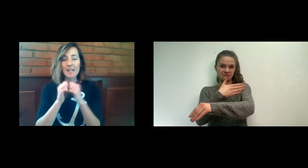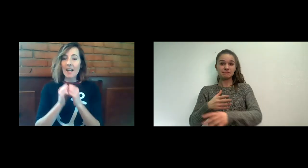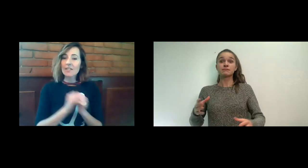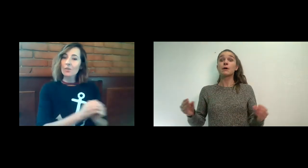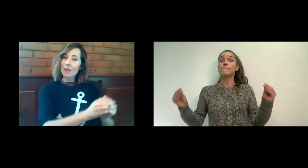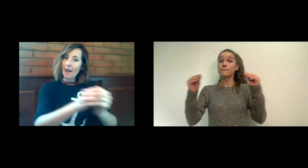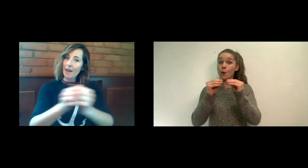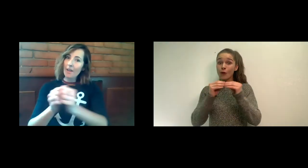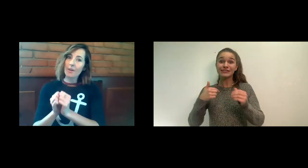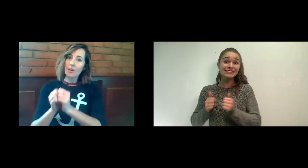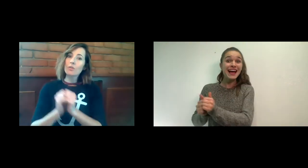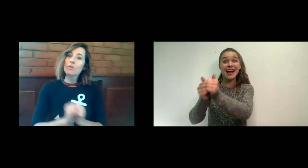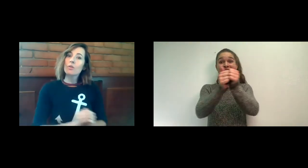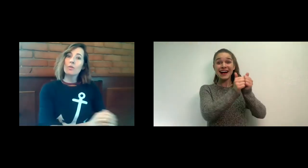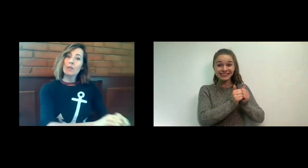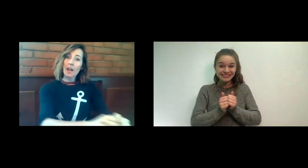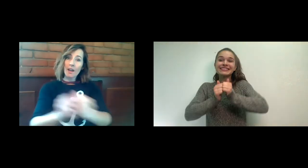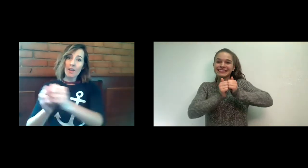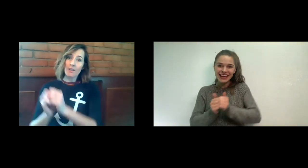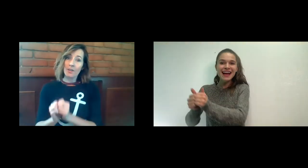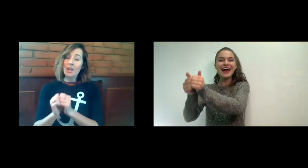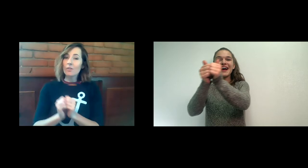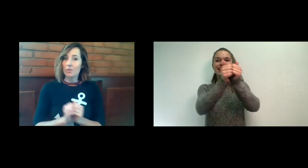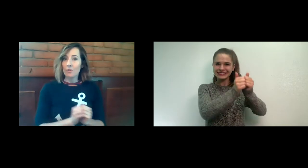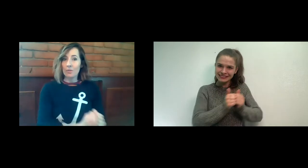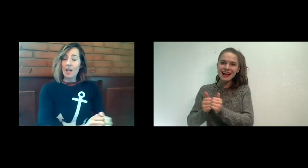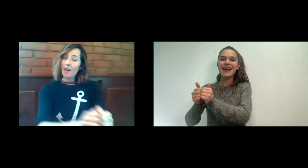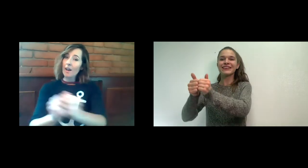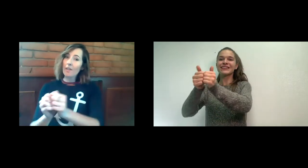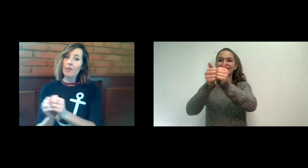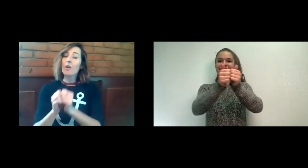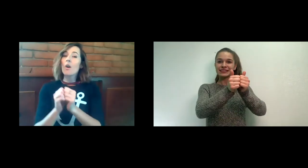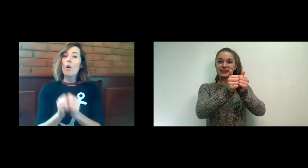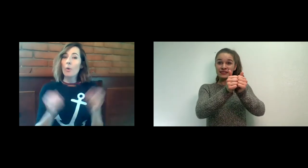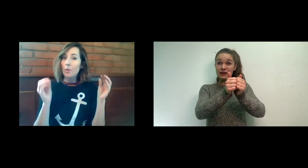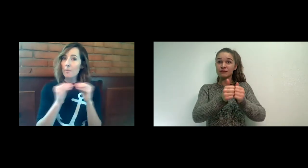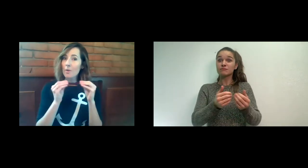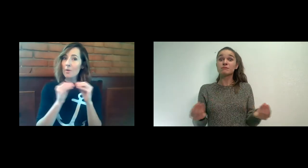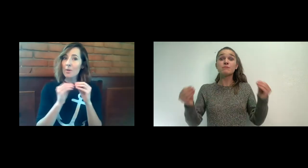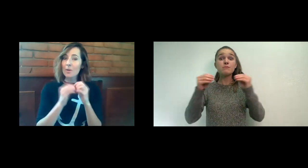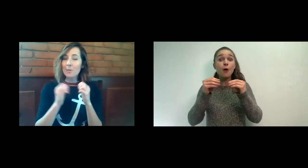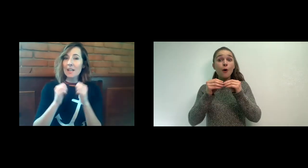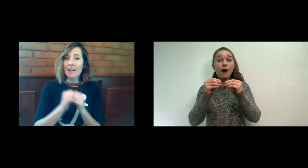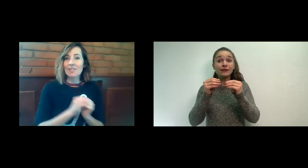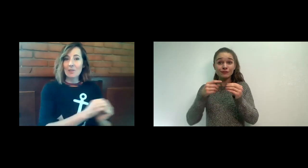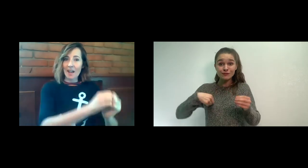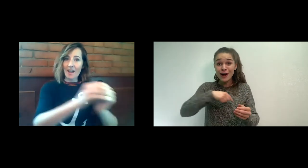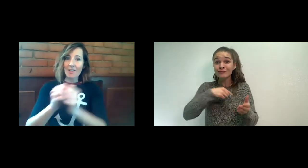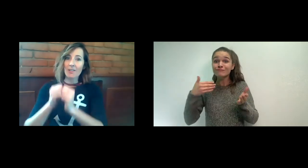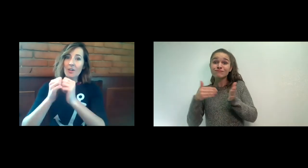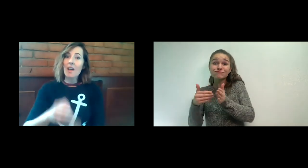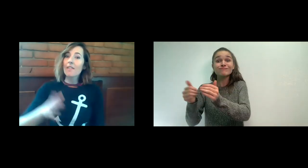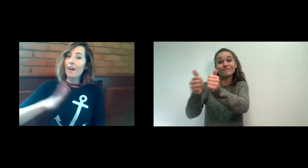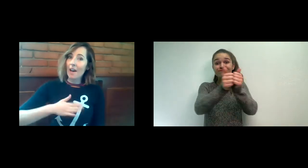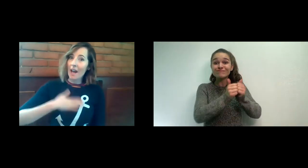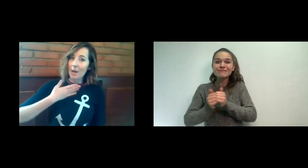more we get together, together, together. Oh, the more we get